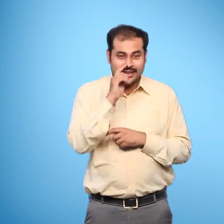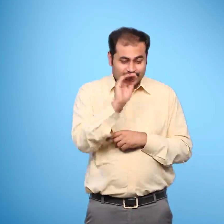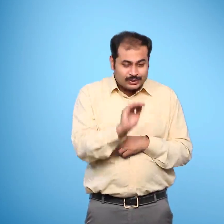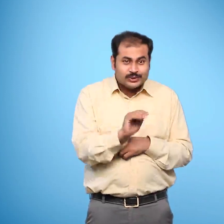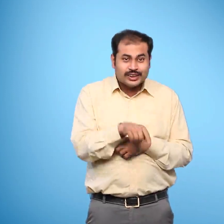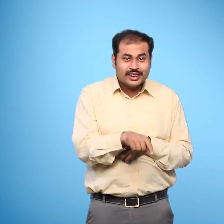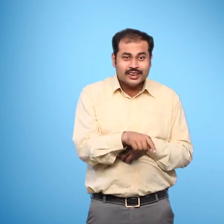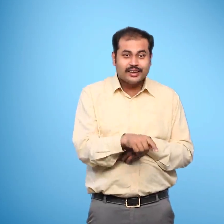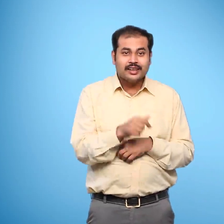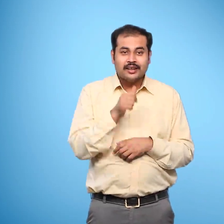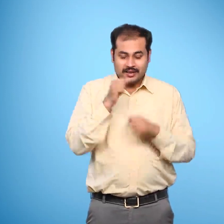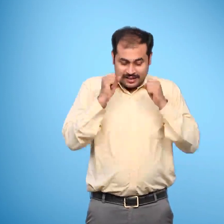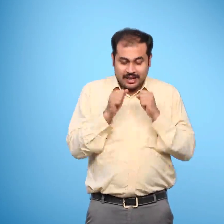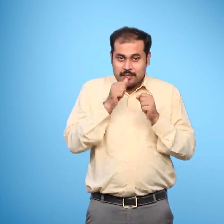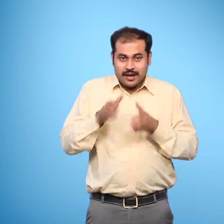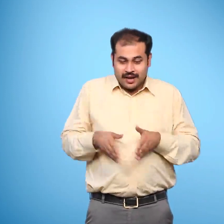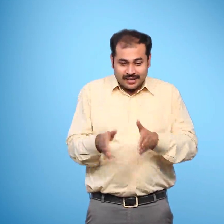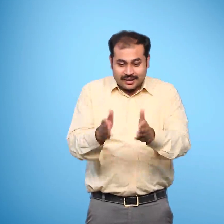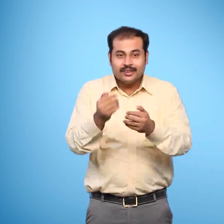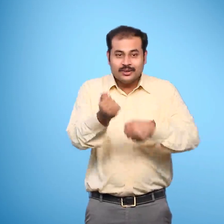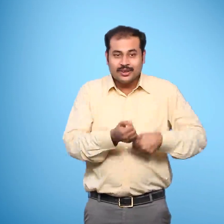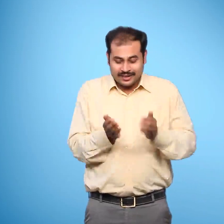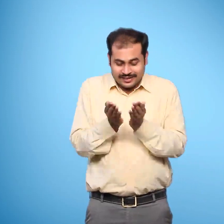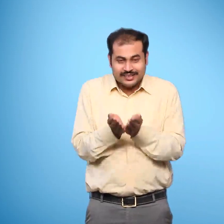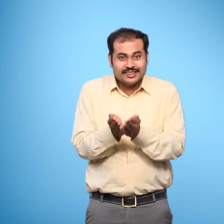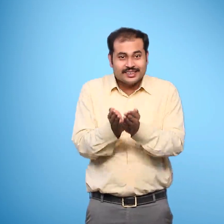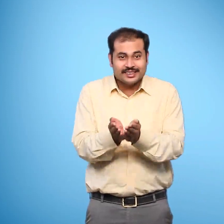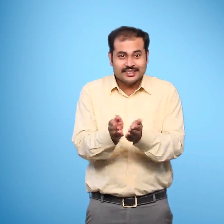Prabha sitting in a boat. The boat is in the river.